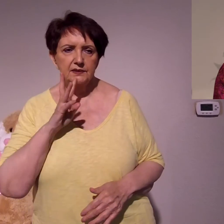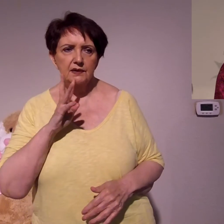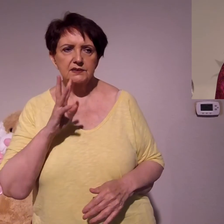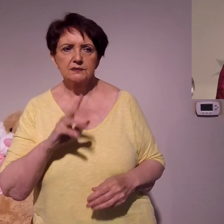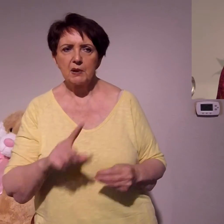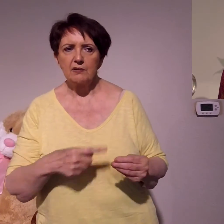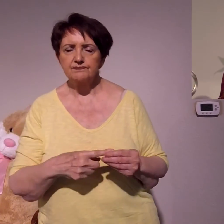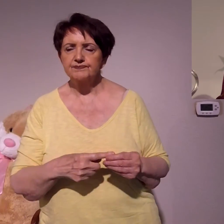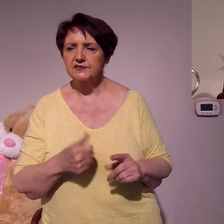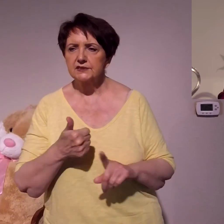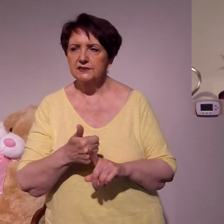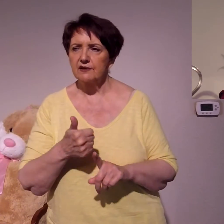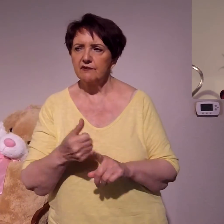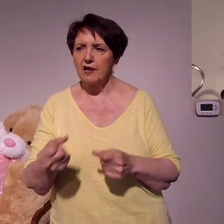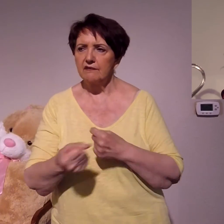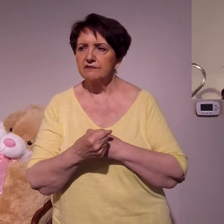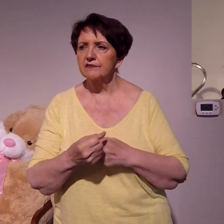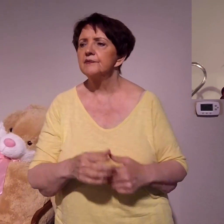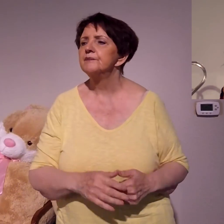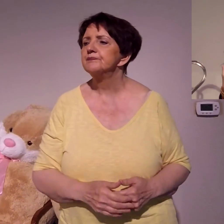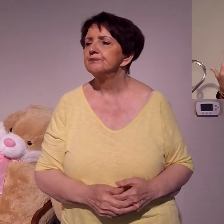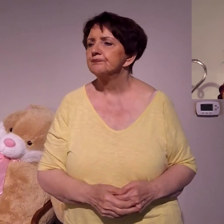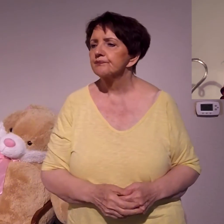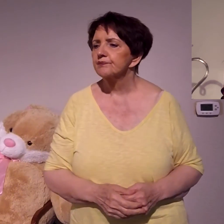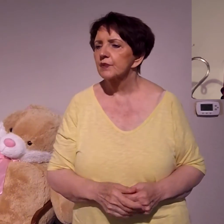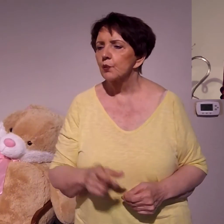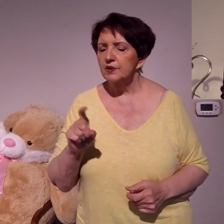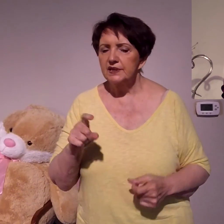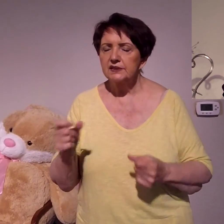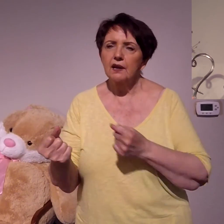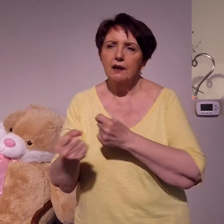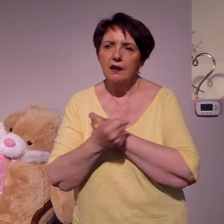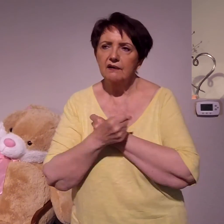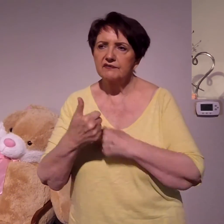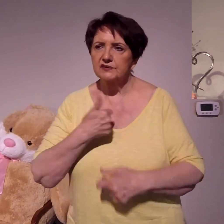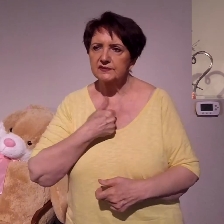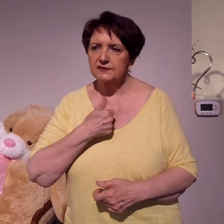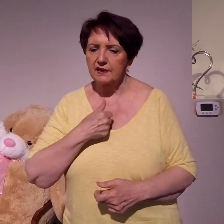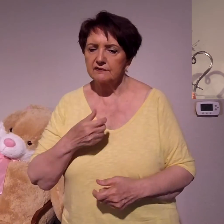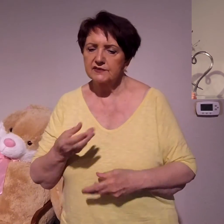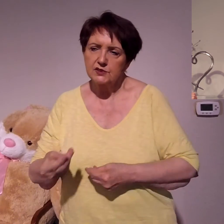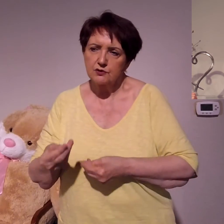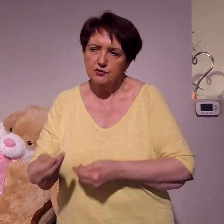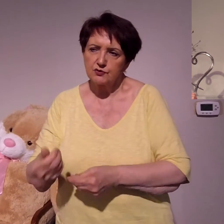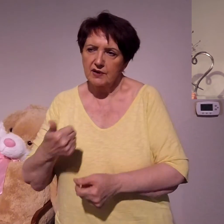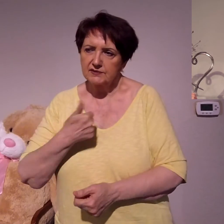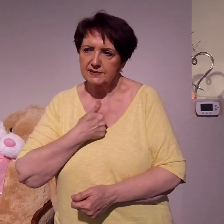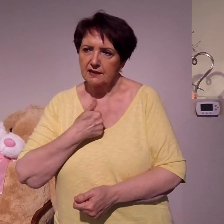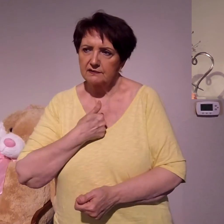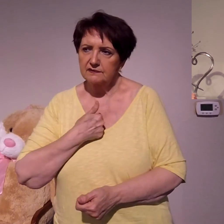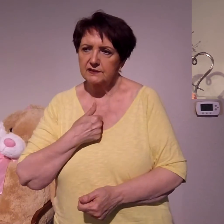ourselves so unconditionally. I say this all the time. I am the one person that will never leave